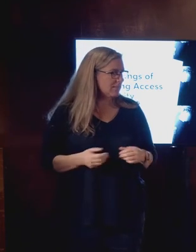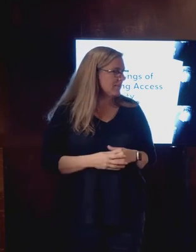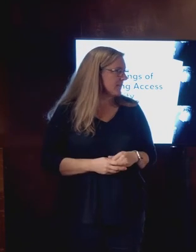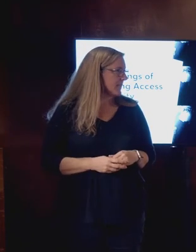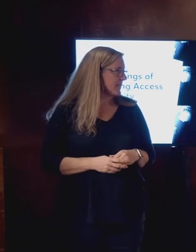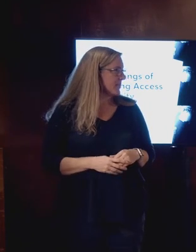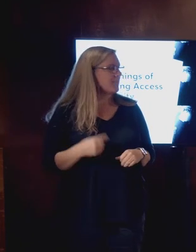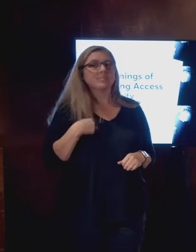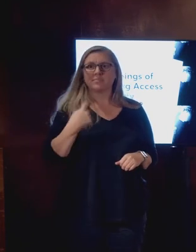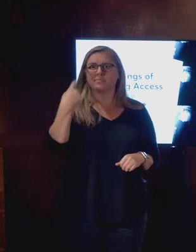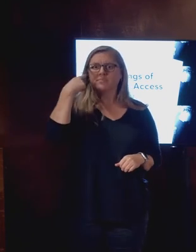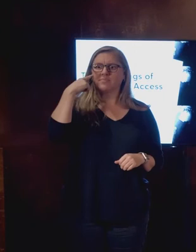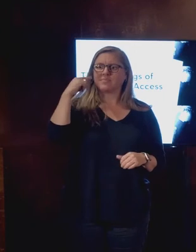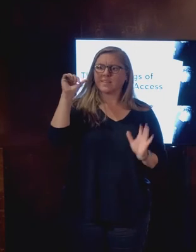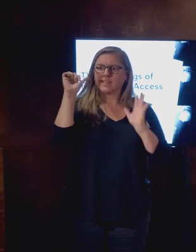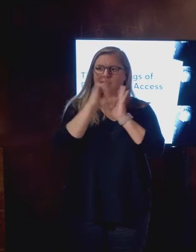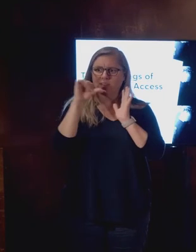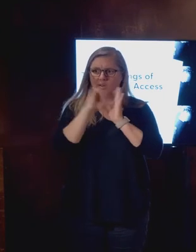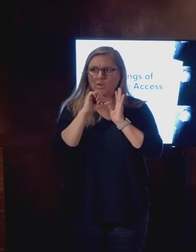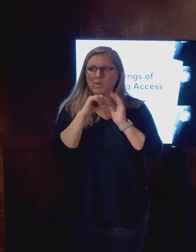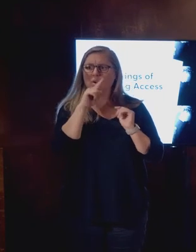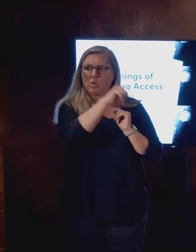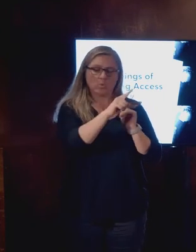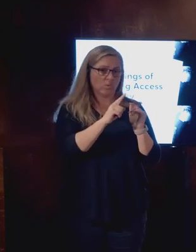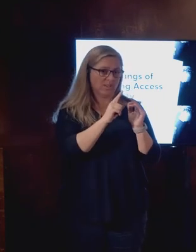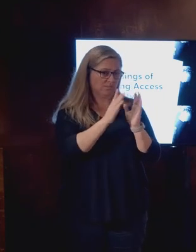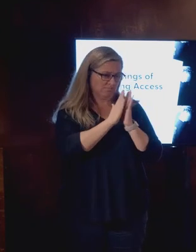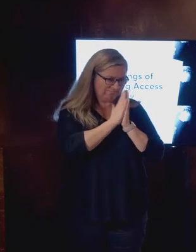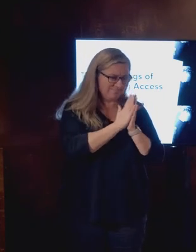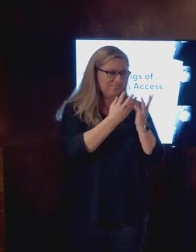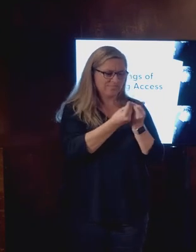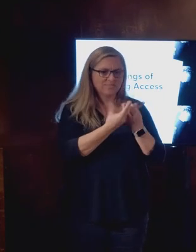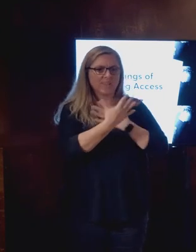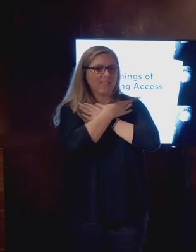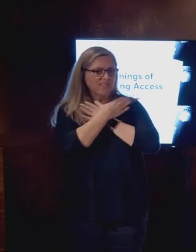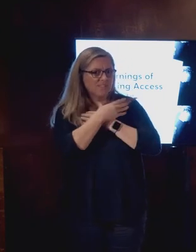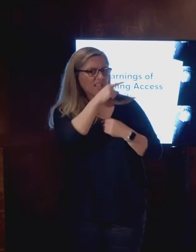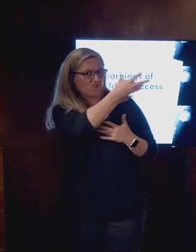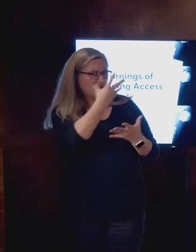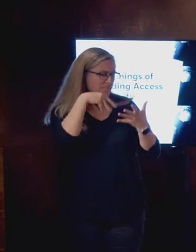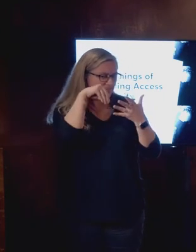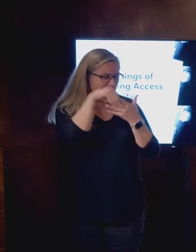I think the funding, even though we, you know, work closely with Asphyxia and she's embedded into the show,